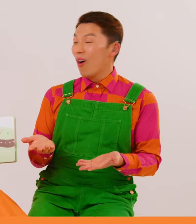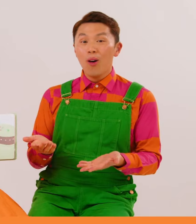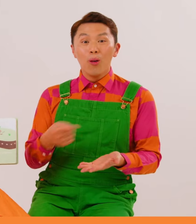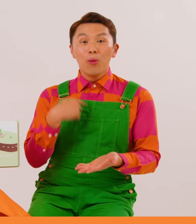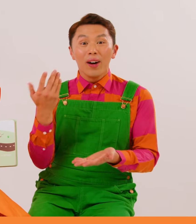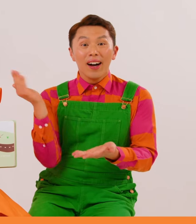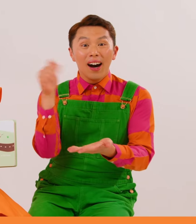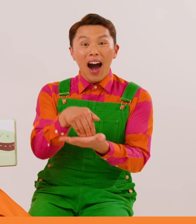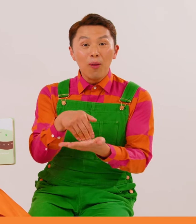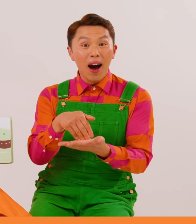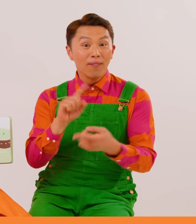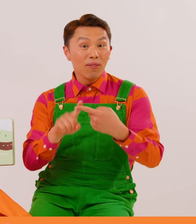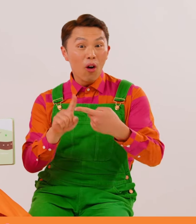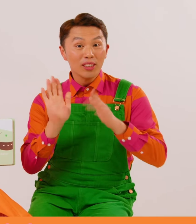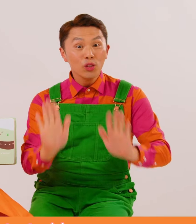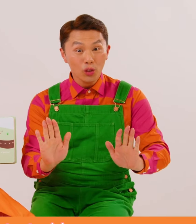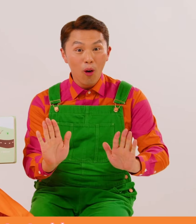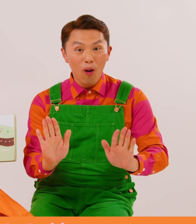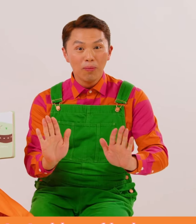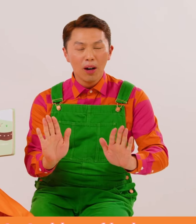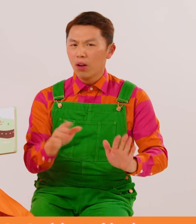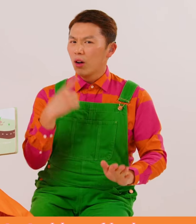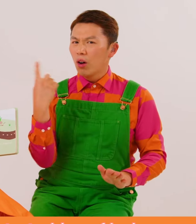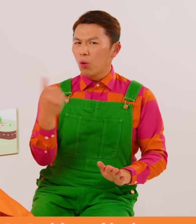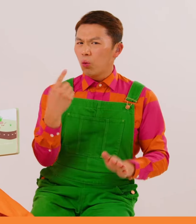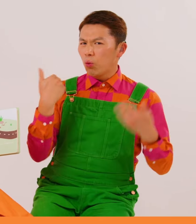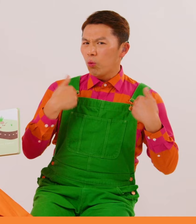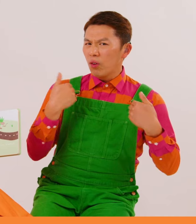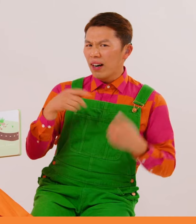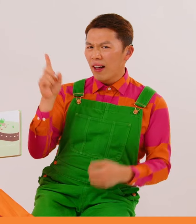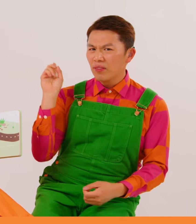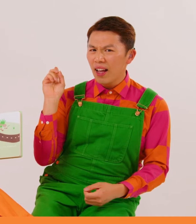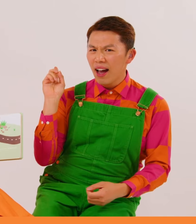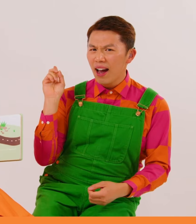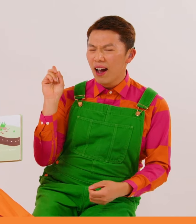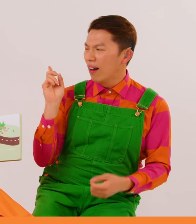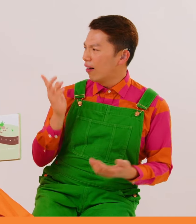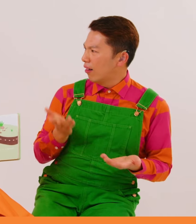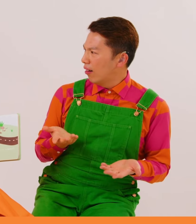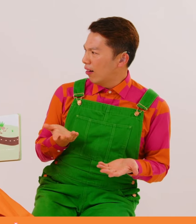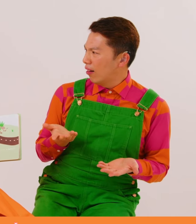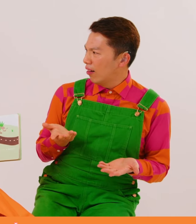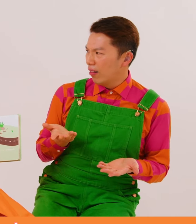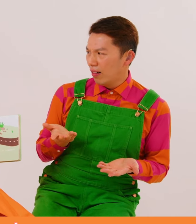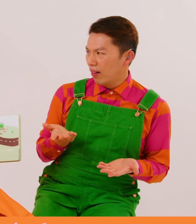We've arrived at our first stop to pick up a friend I wonder who lives here